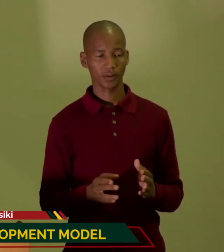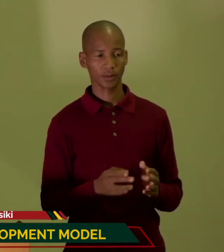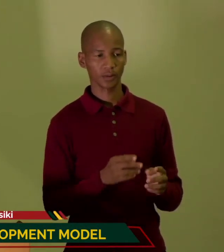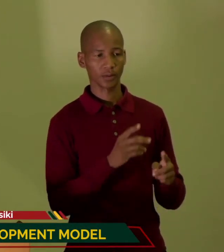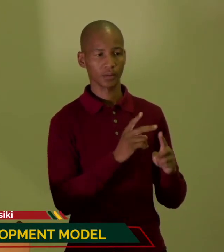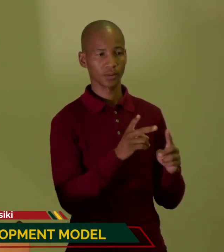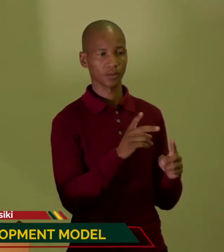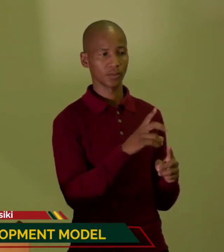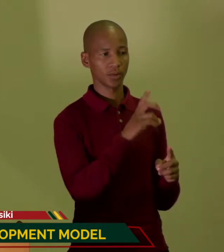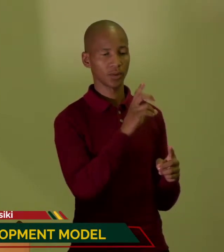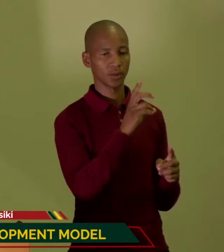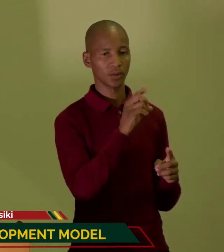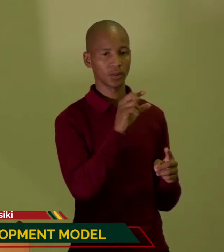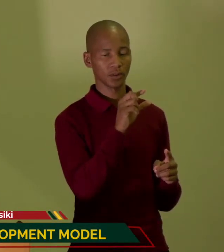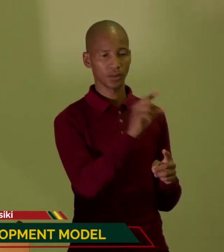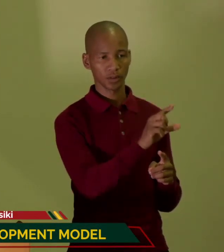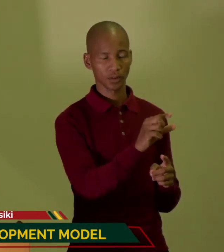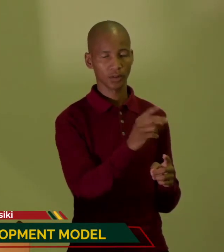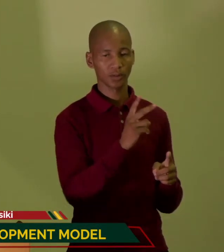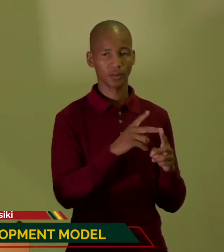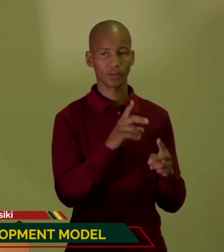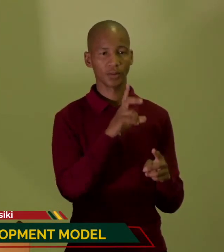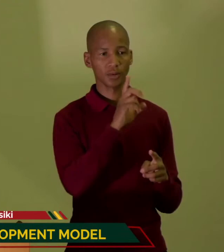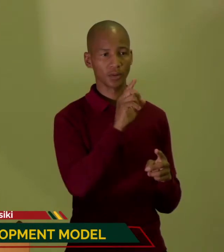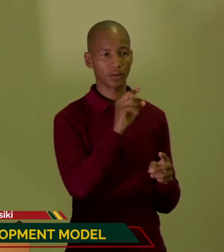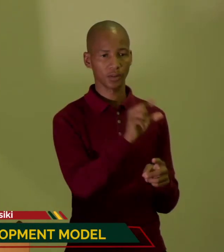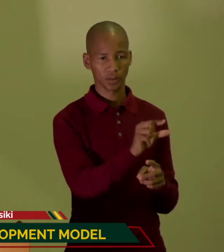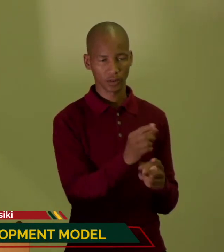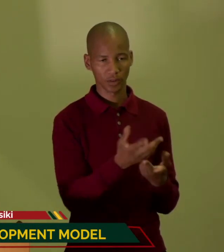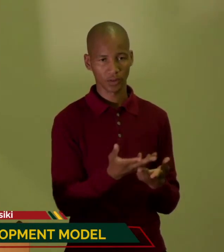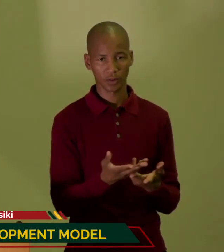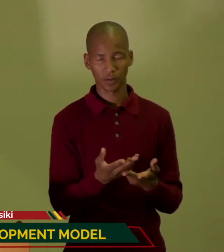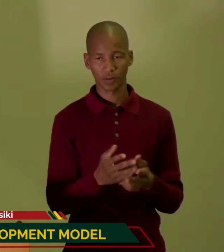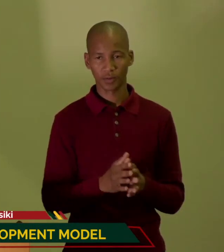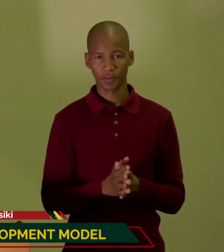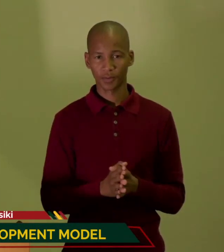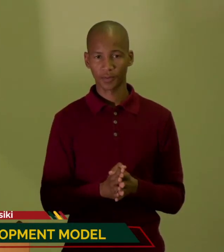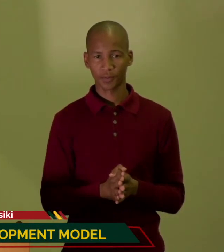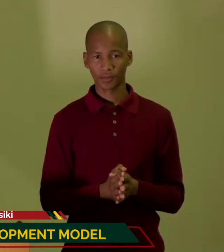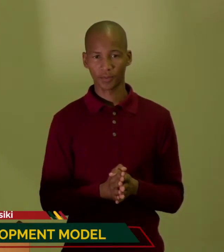e-DGs, DDGs. We have